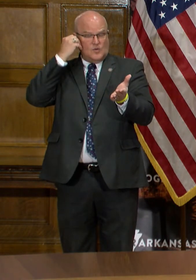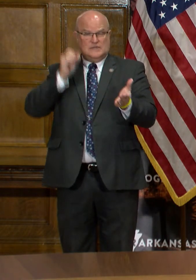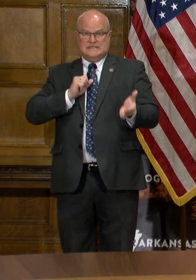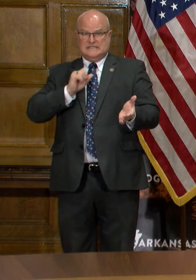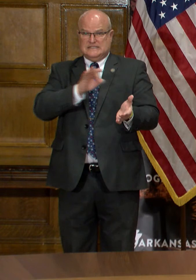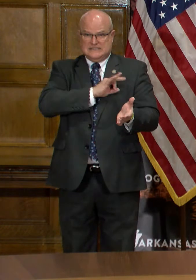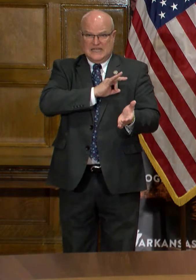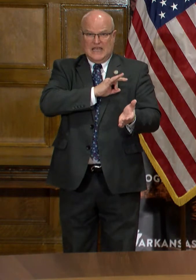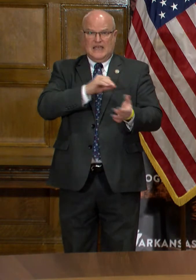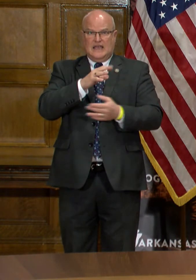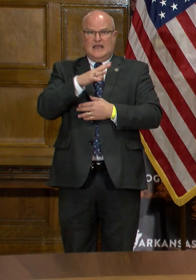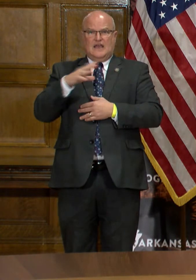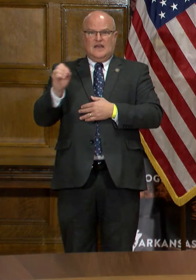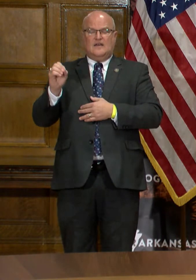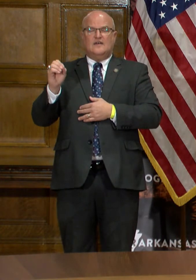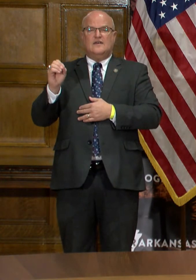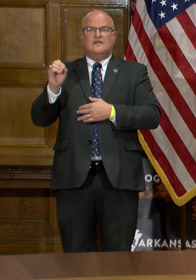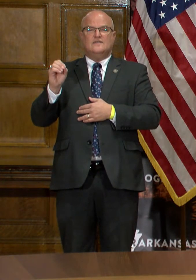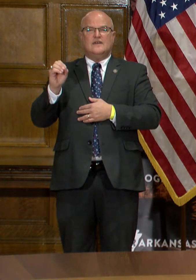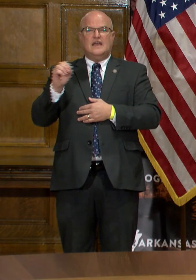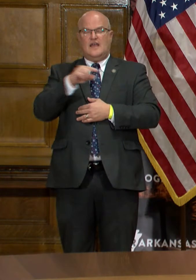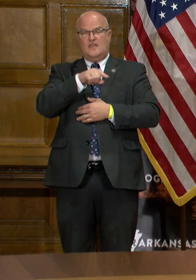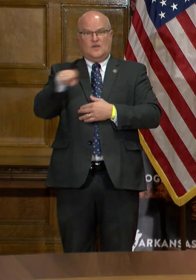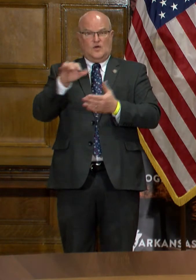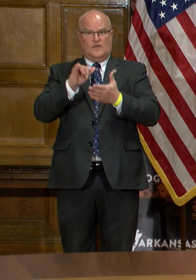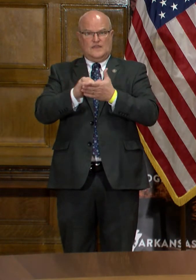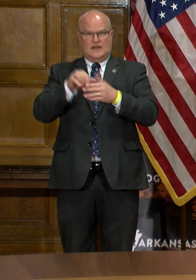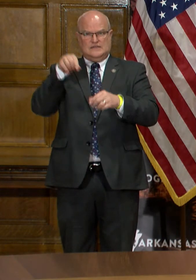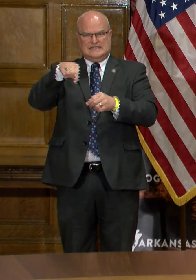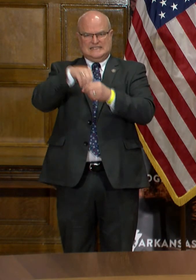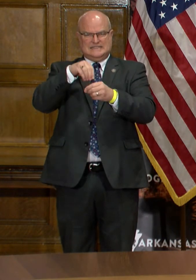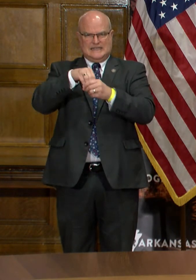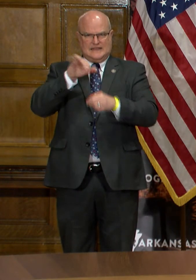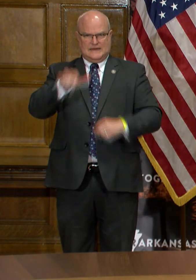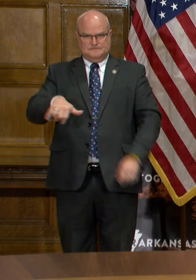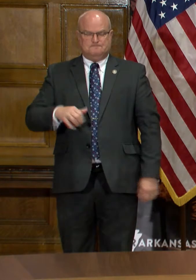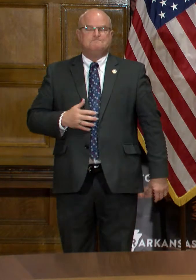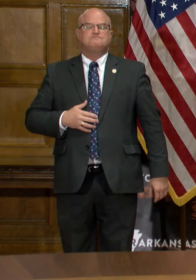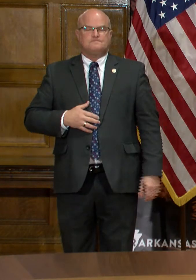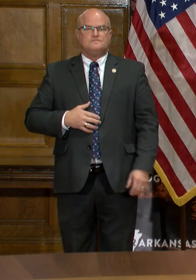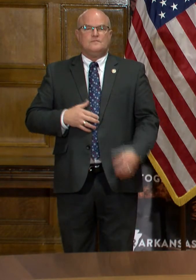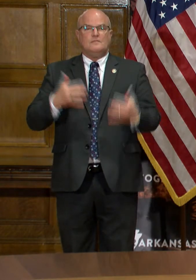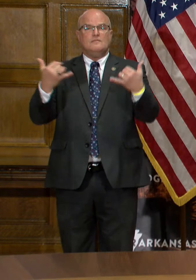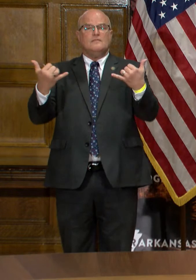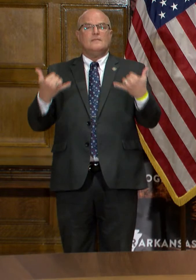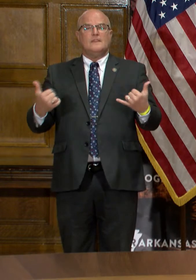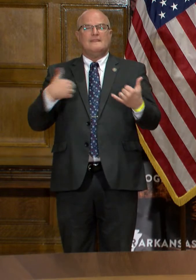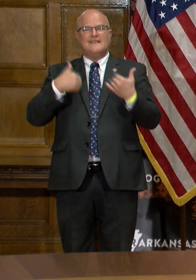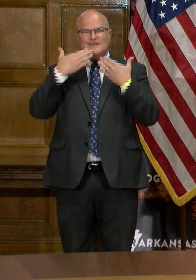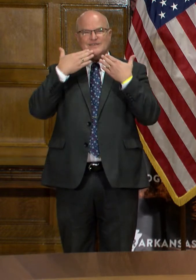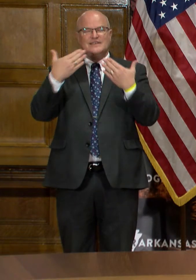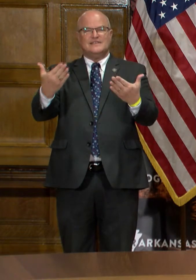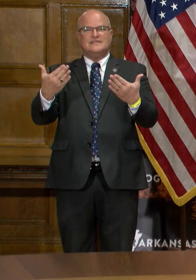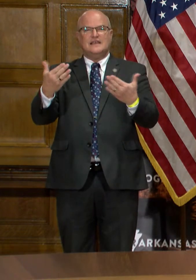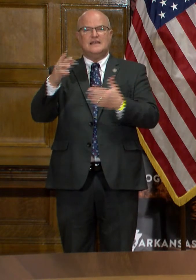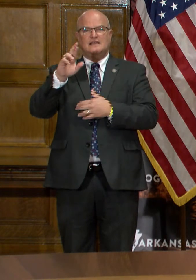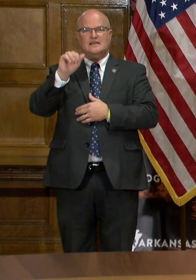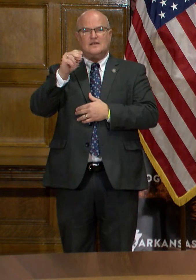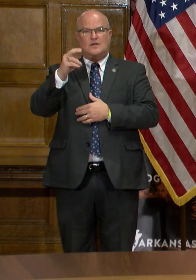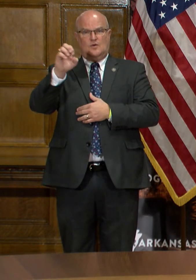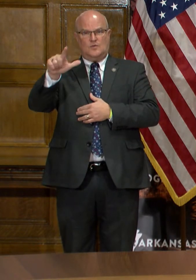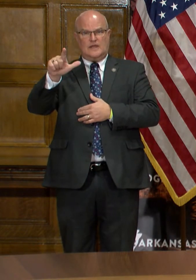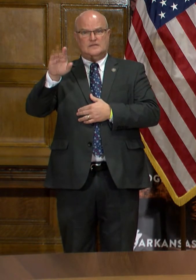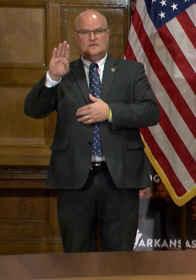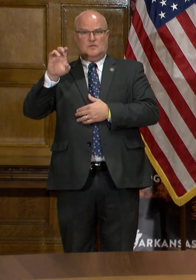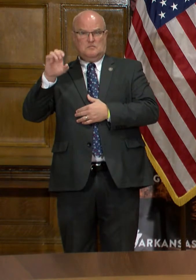staff and those that are housed there. And so with that, I want to thank Rachel Bunch